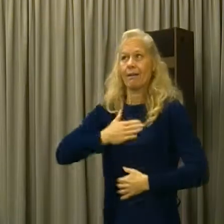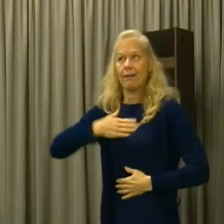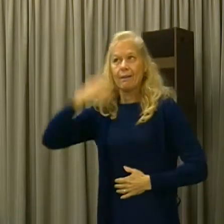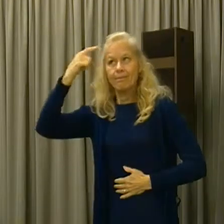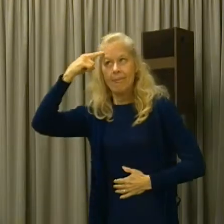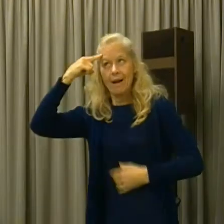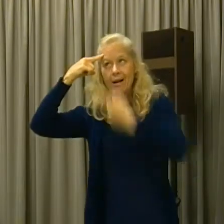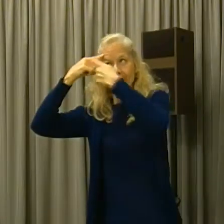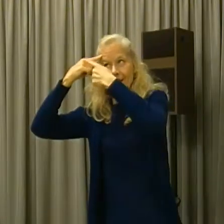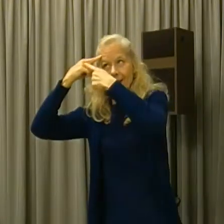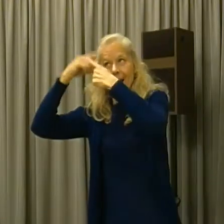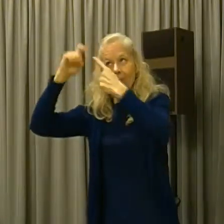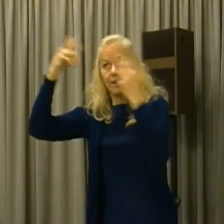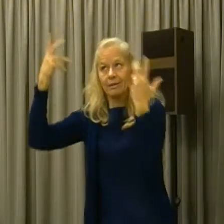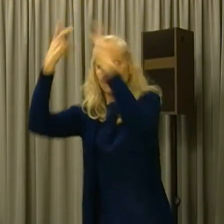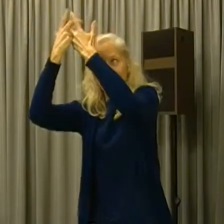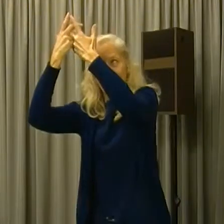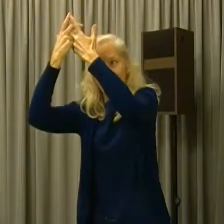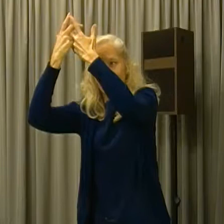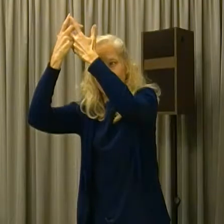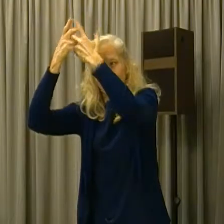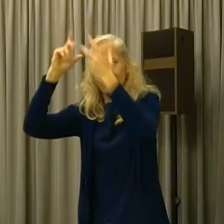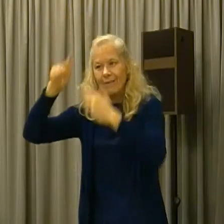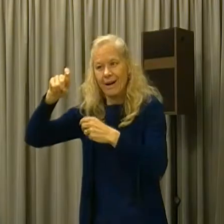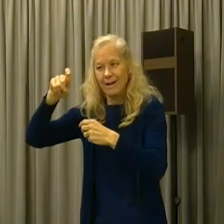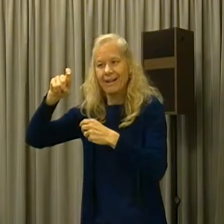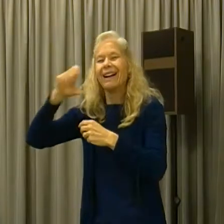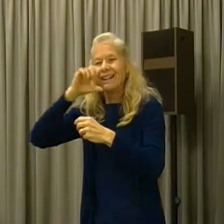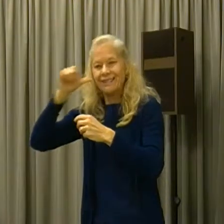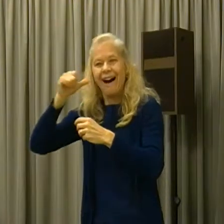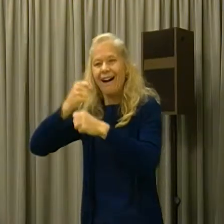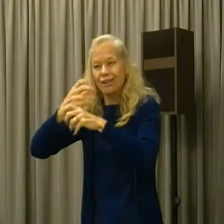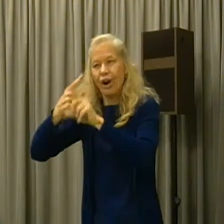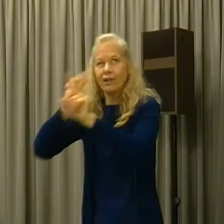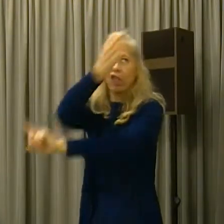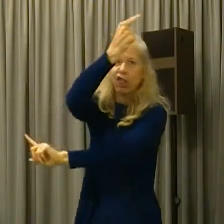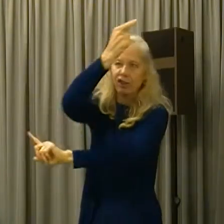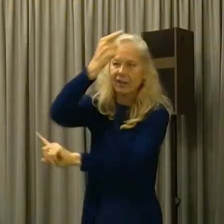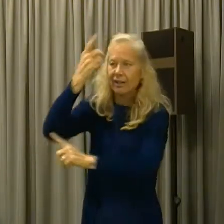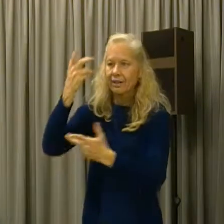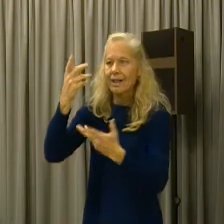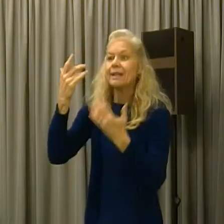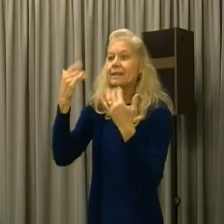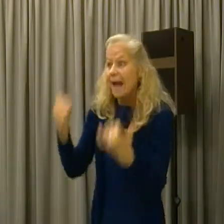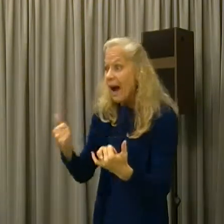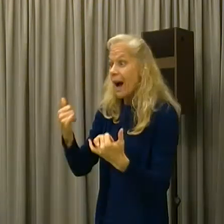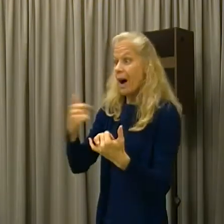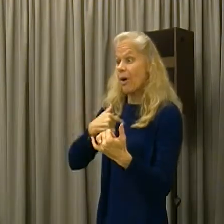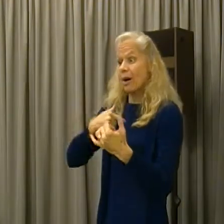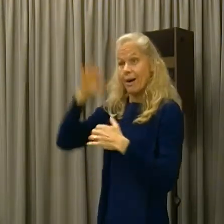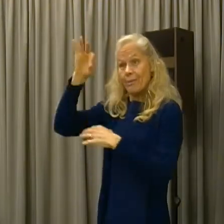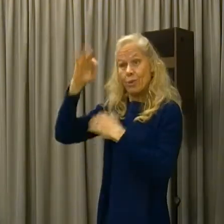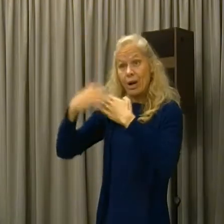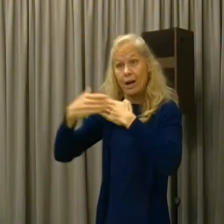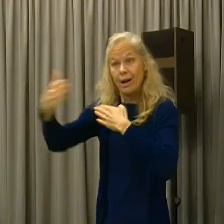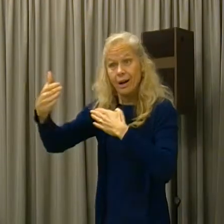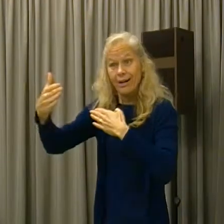be a hindrance to that. And the message now becomes important to me. You see,